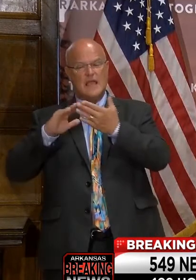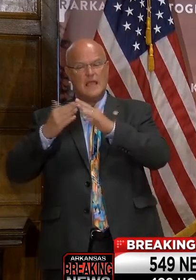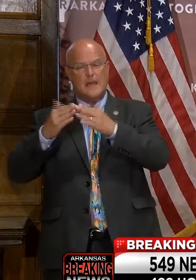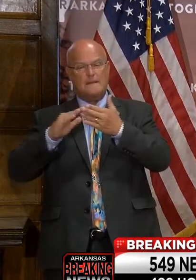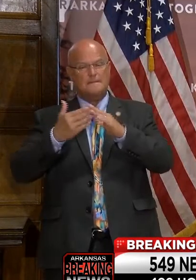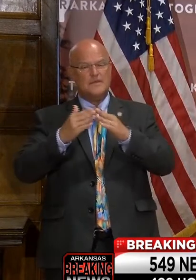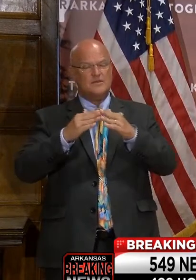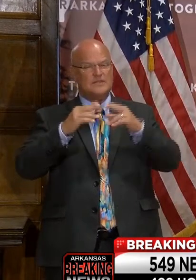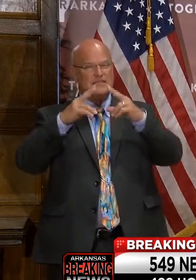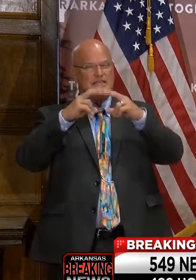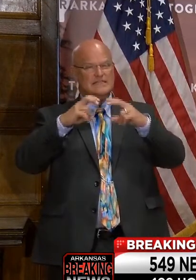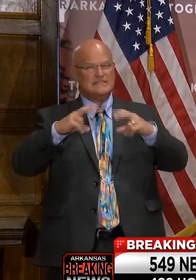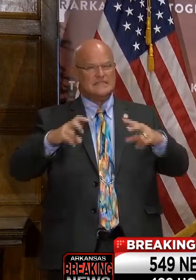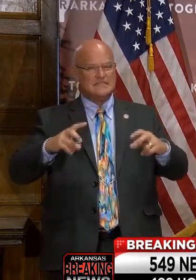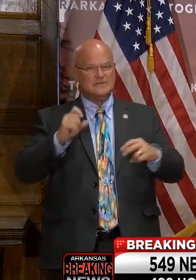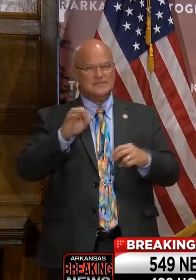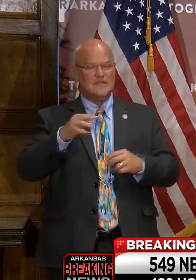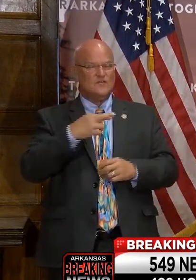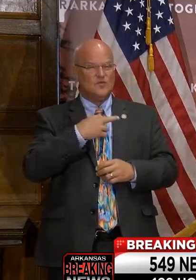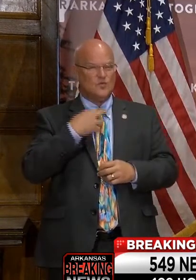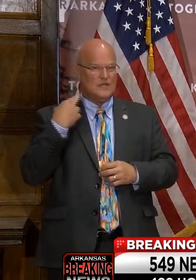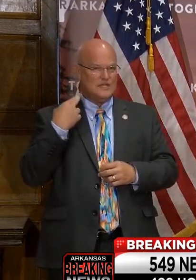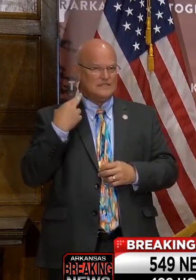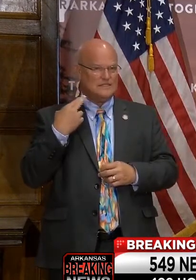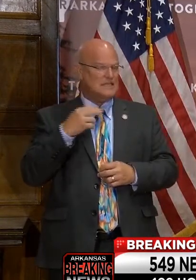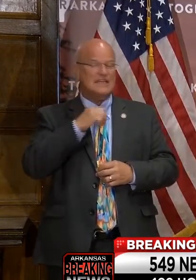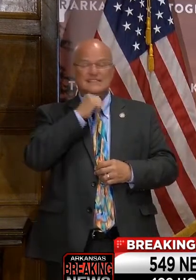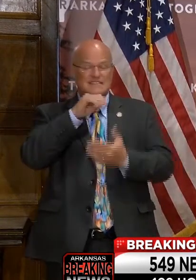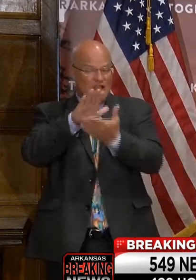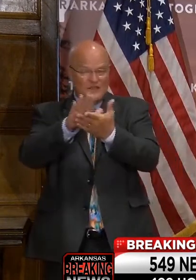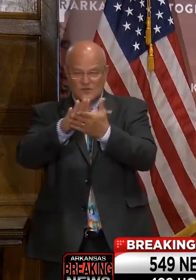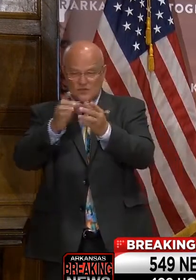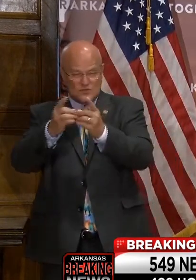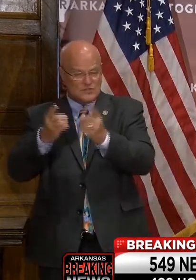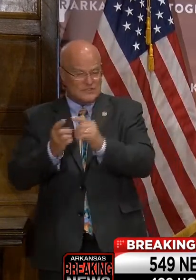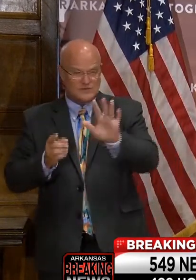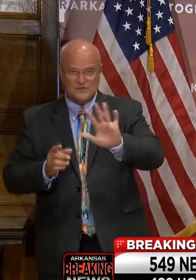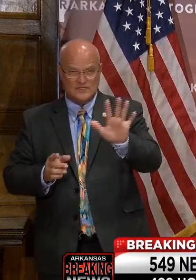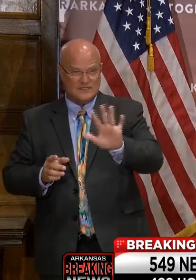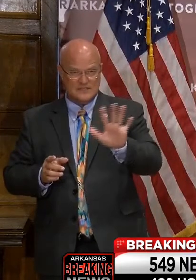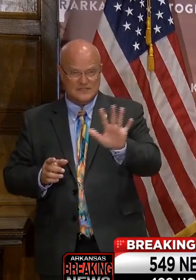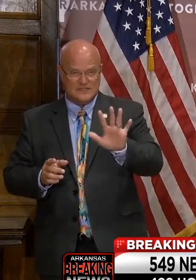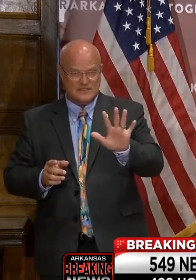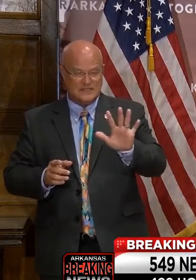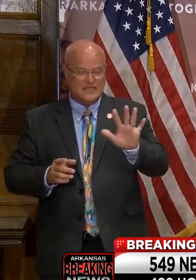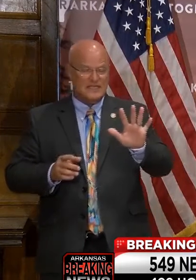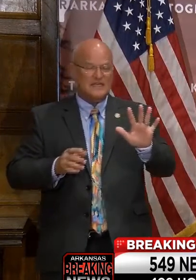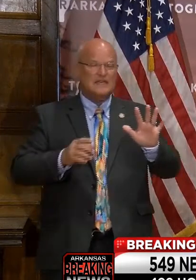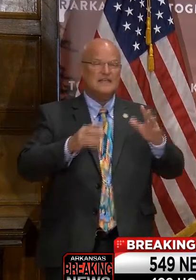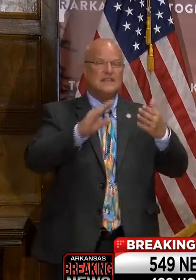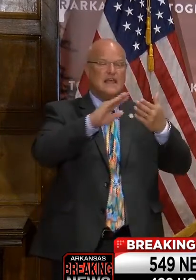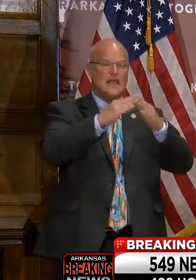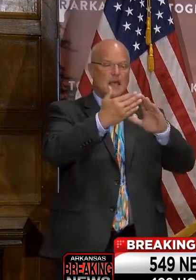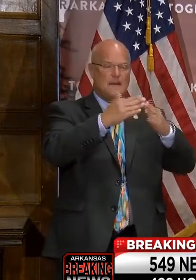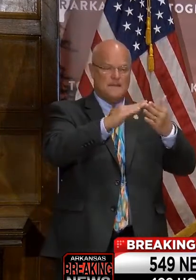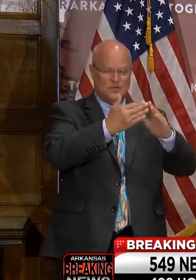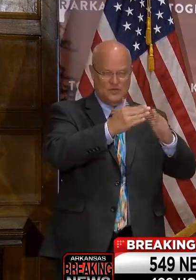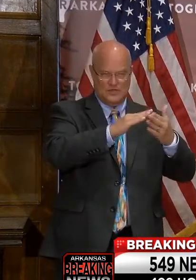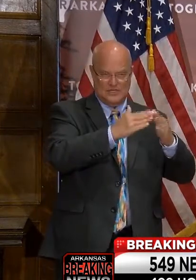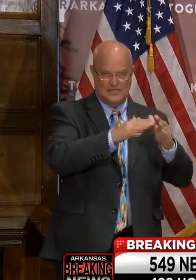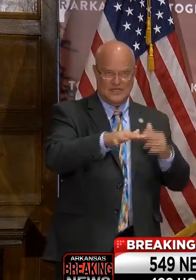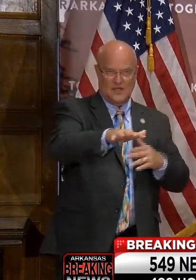community assessments of risk. It's not the school district that's at risk, it's the assessment of the